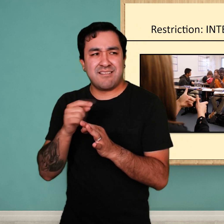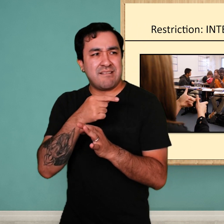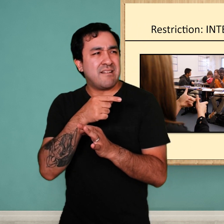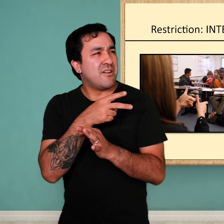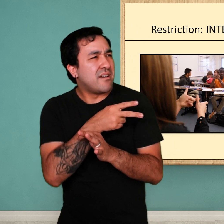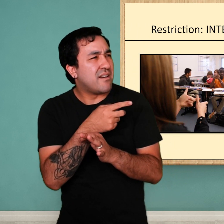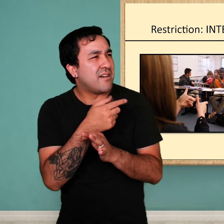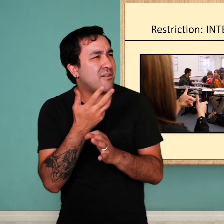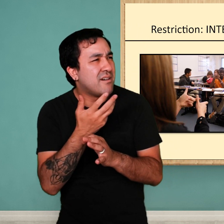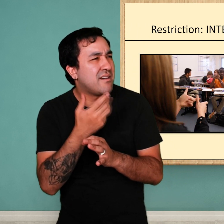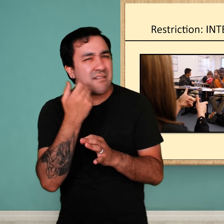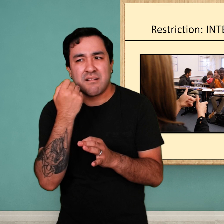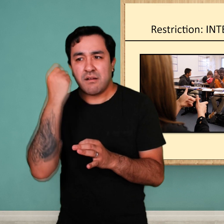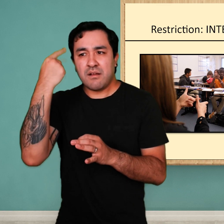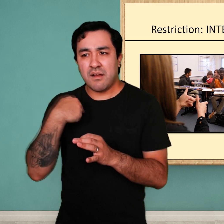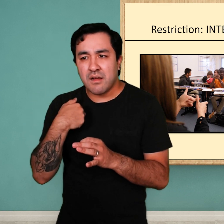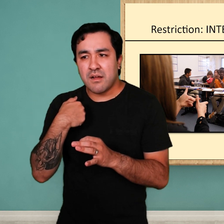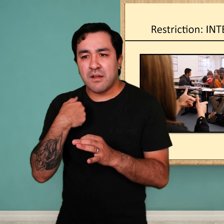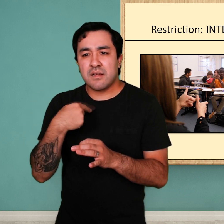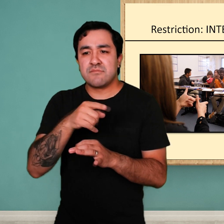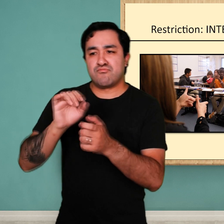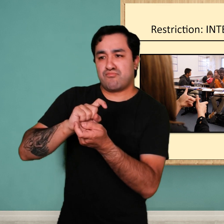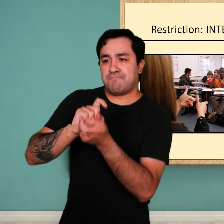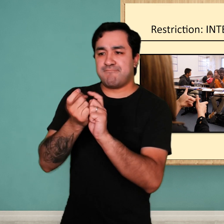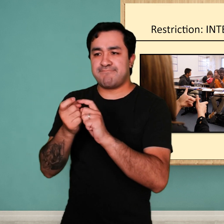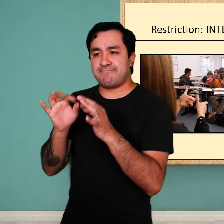be able to interpret it clearly for the deaf student.